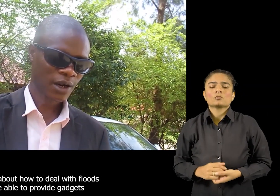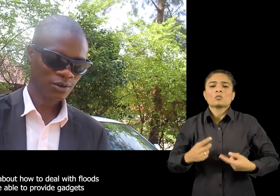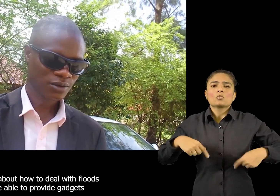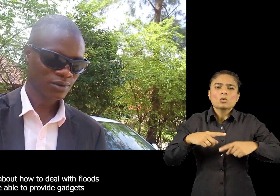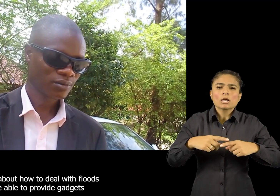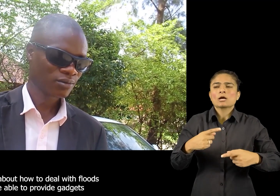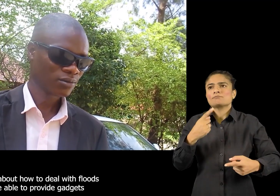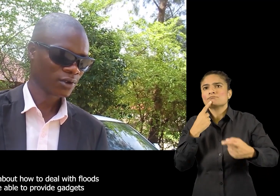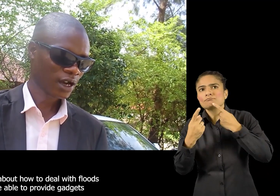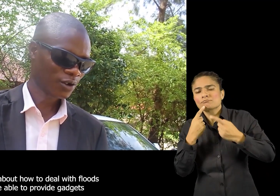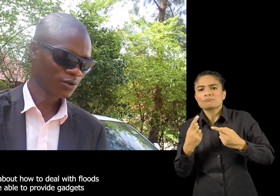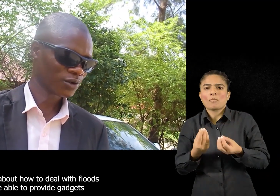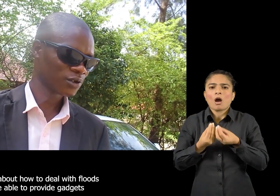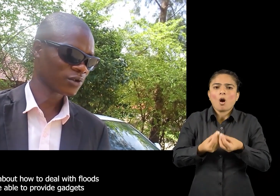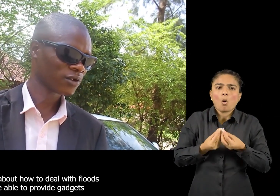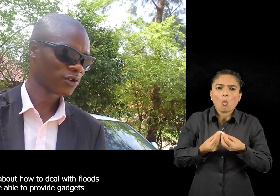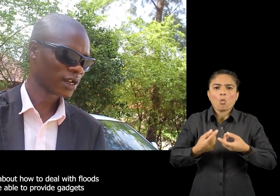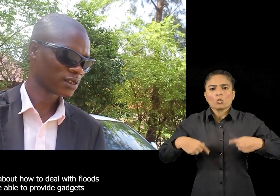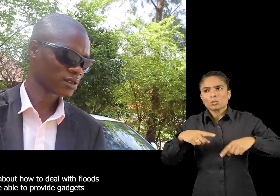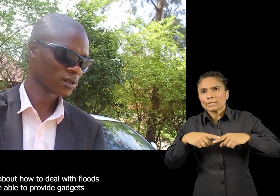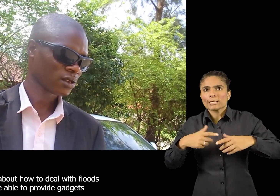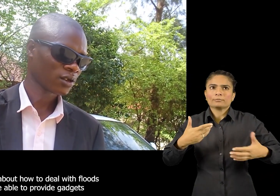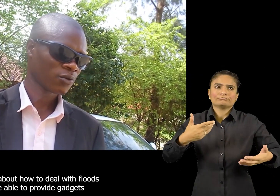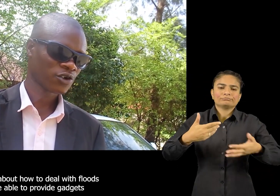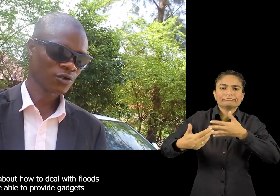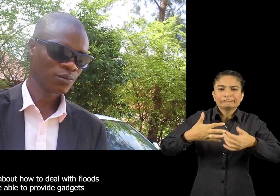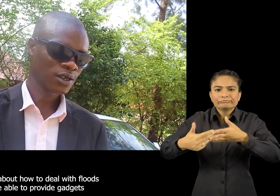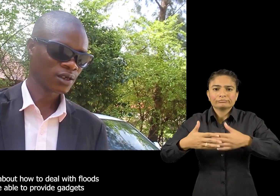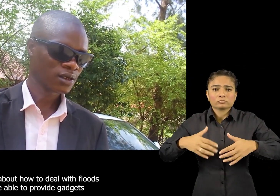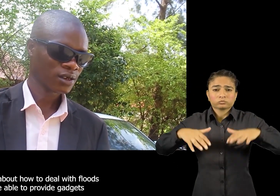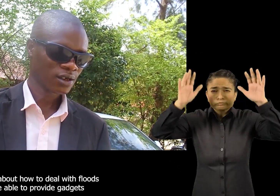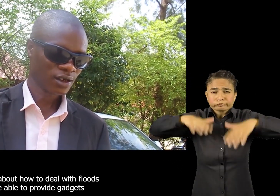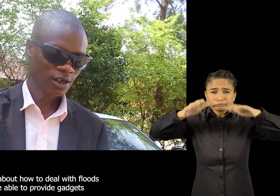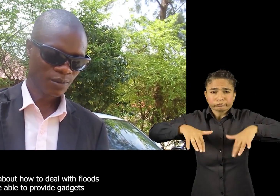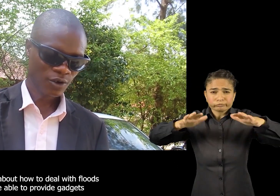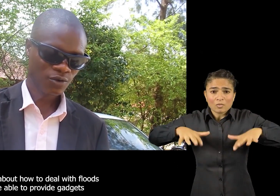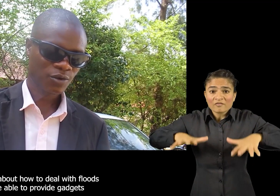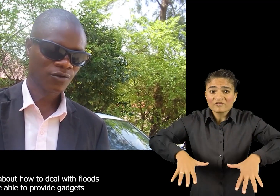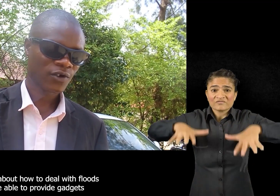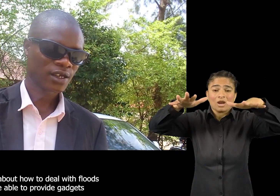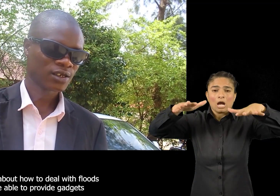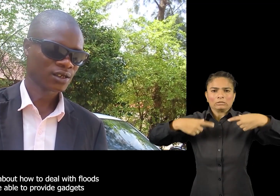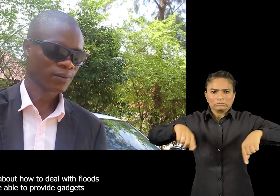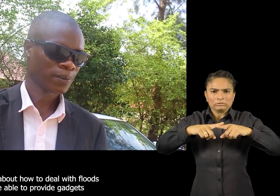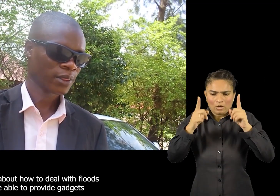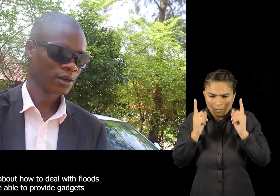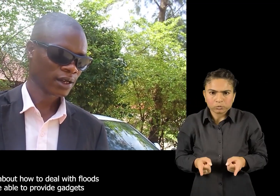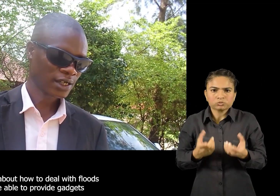talking about how to deal with floods, we should be able to